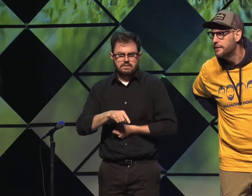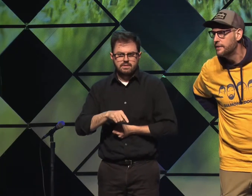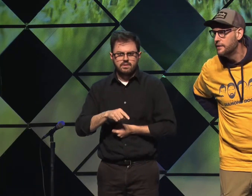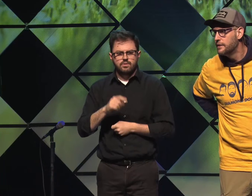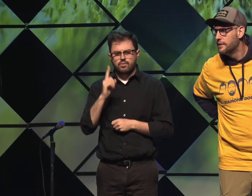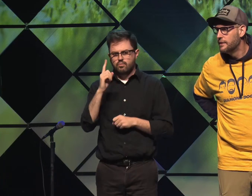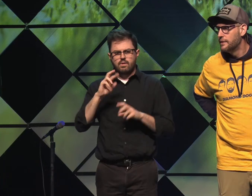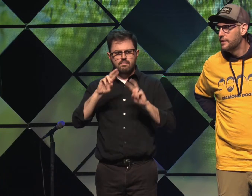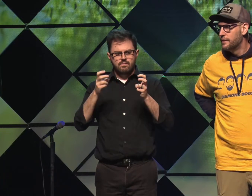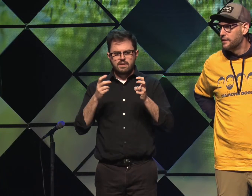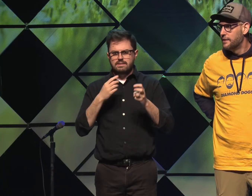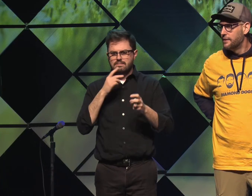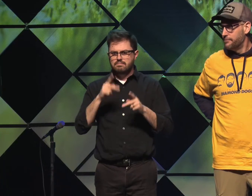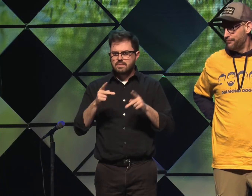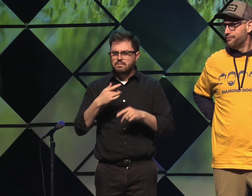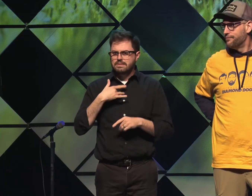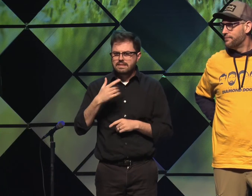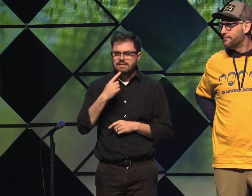facts.